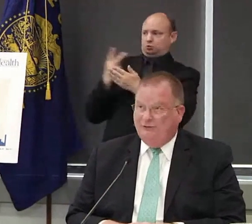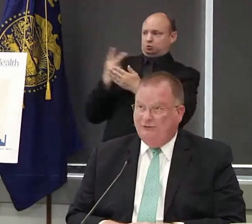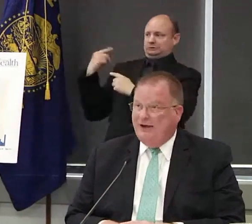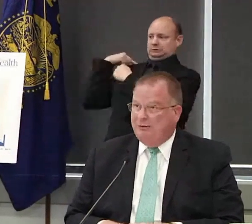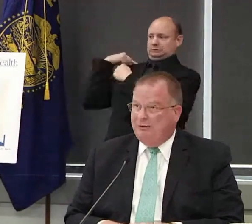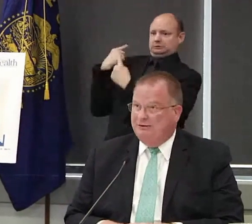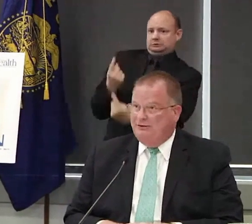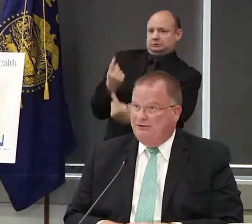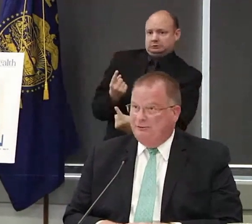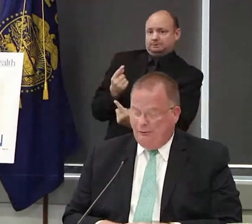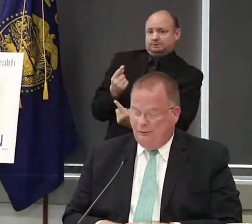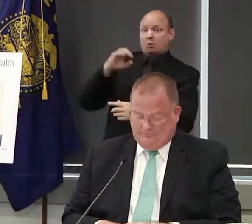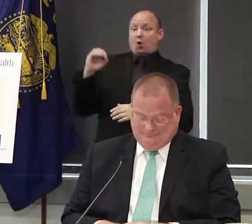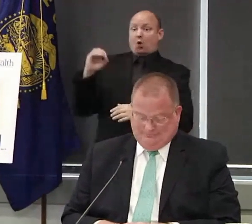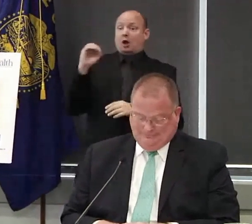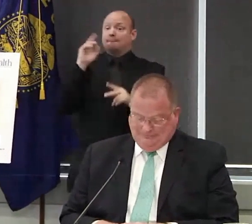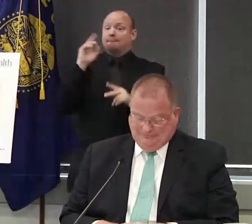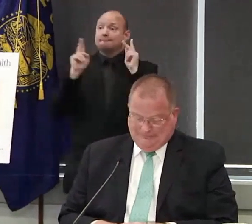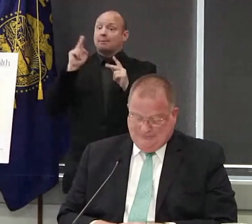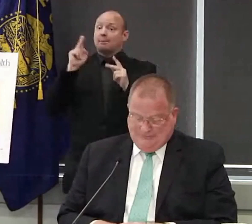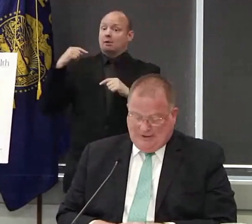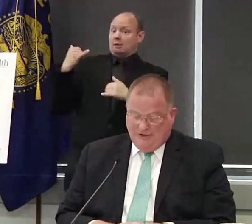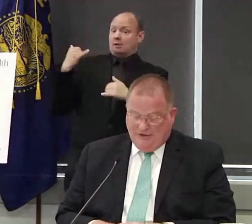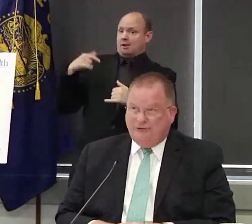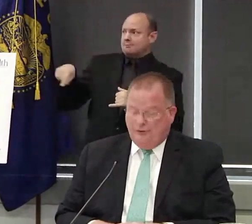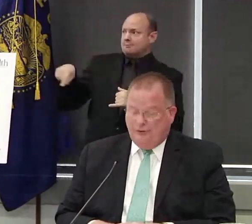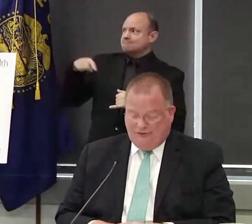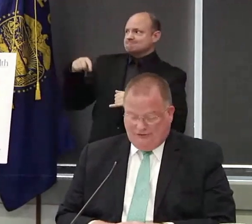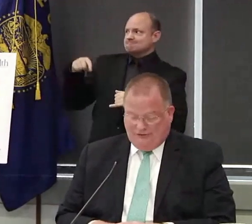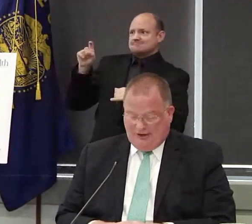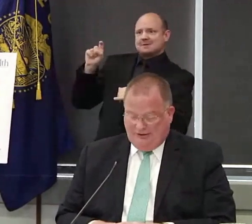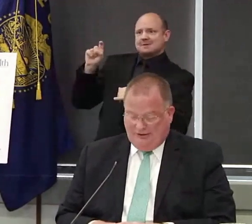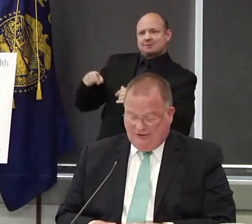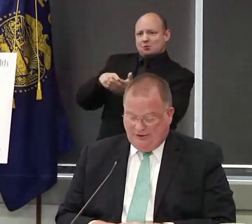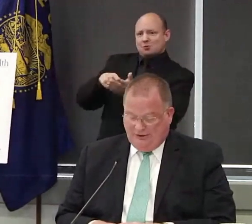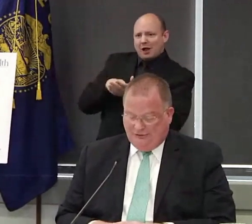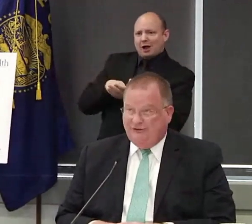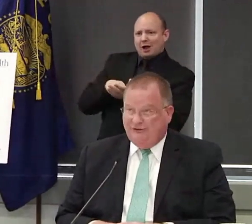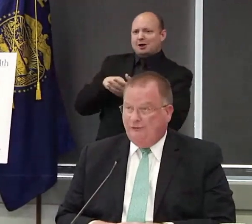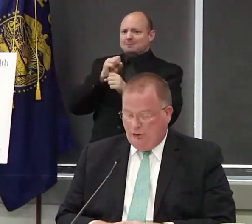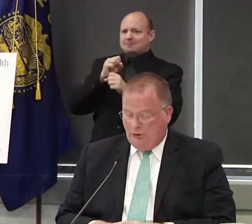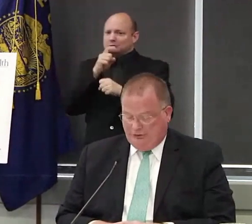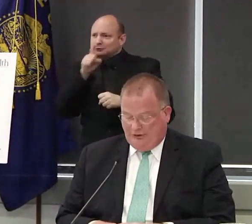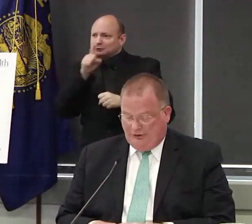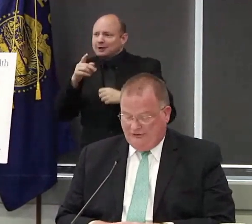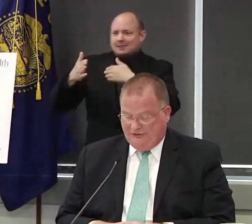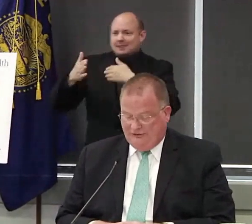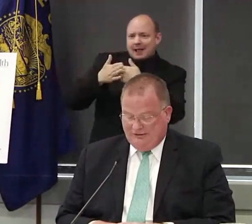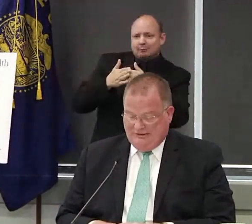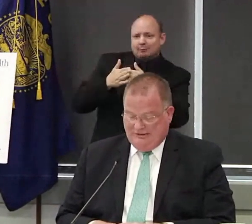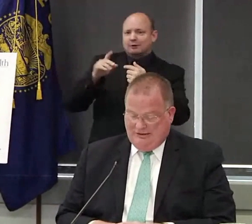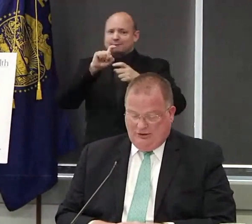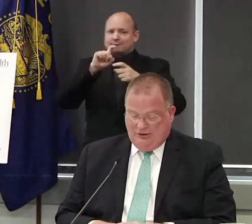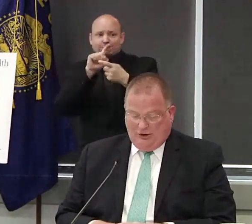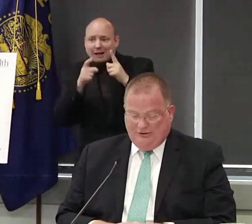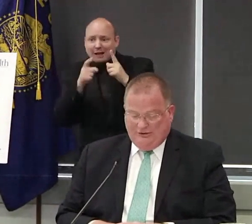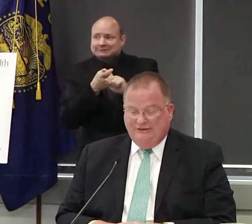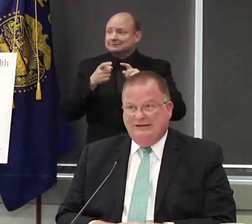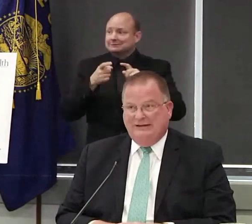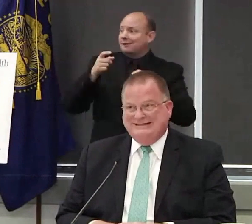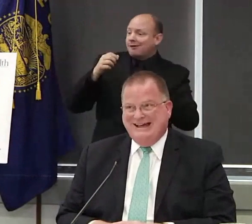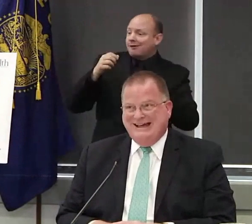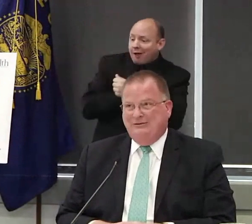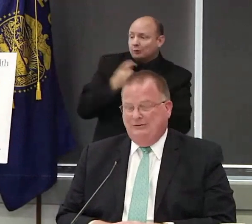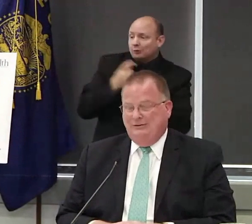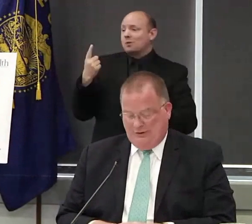It has in fact been a team sport. As stores, salons, and restaurants have reopened across the state,